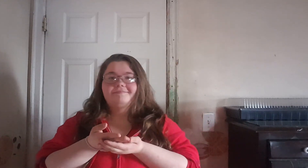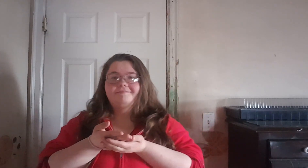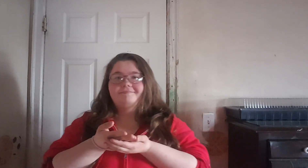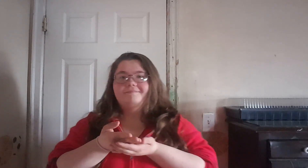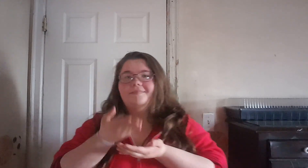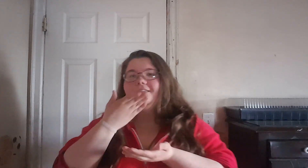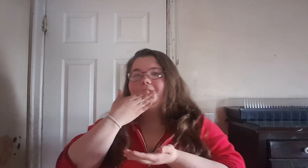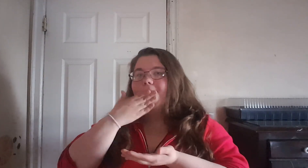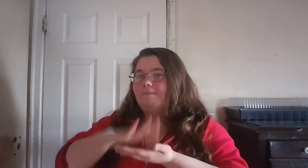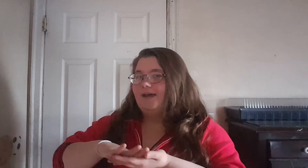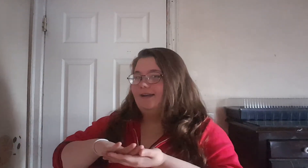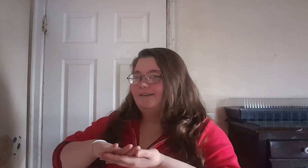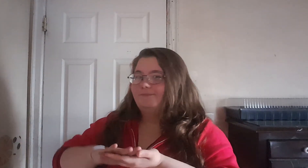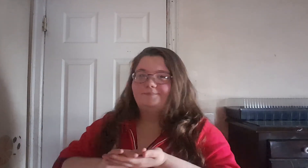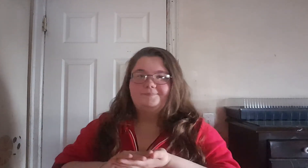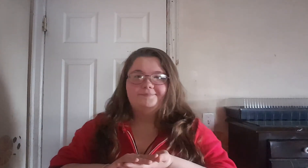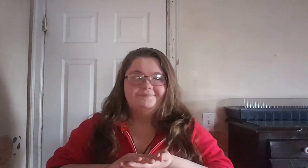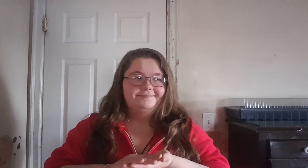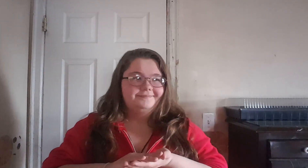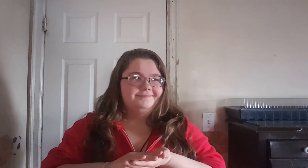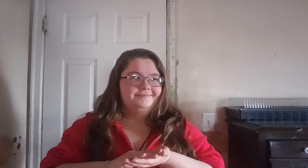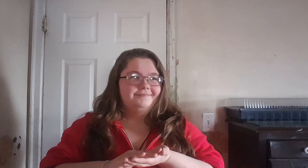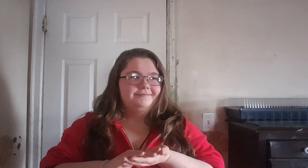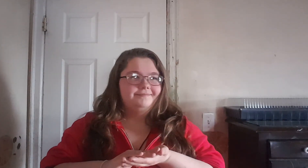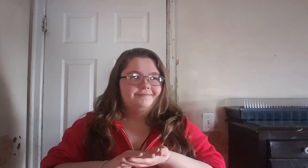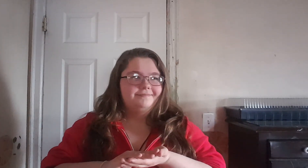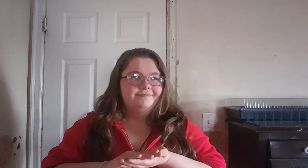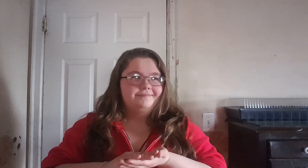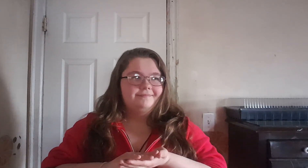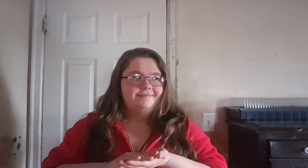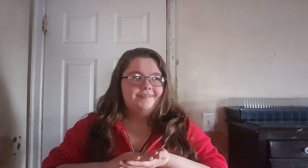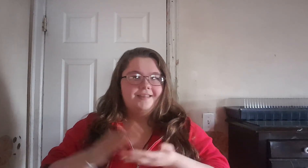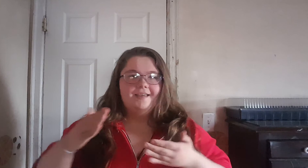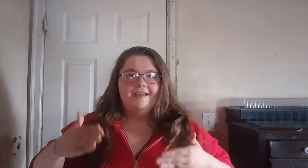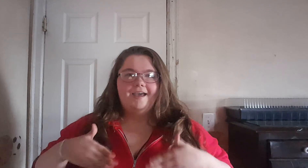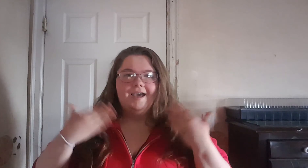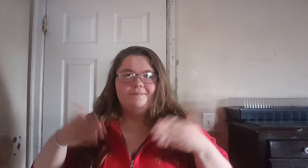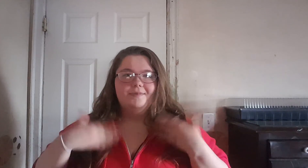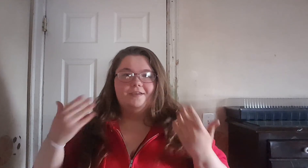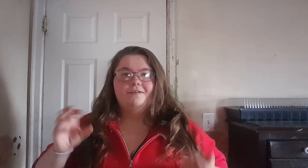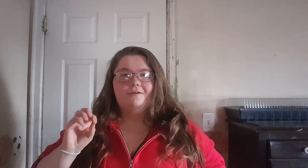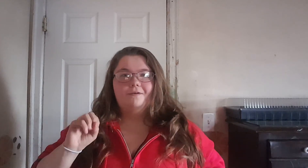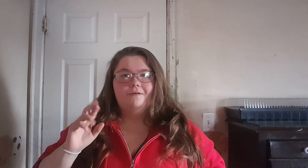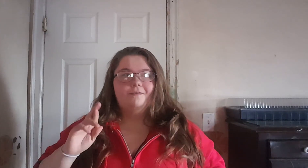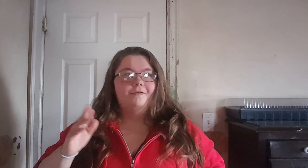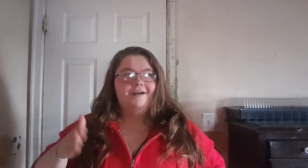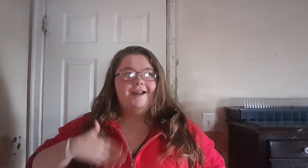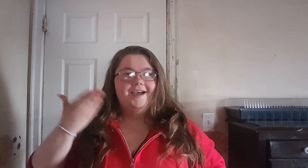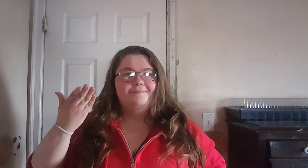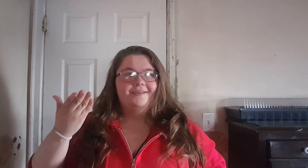bad bad happy or happy